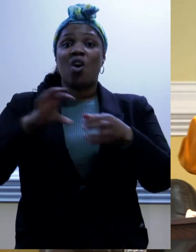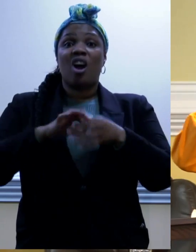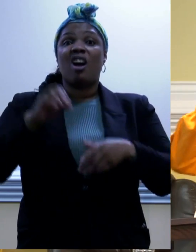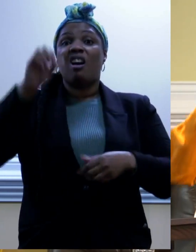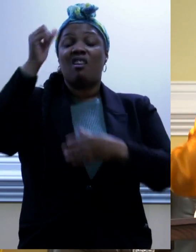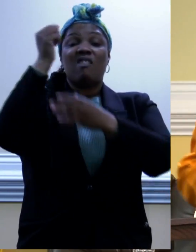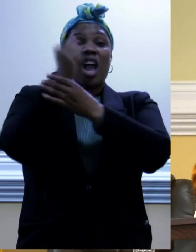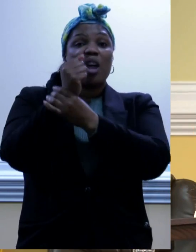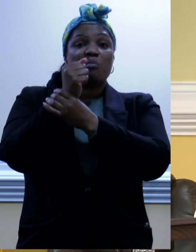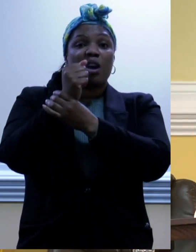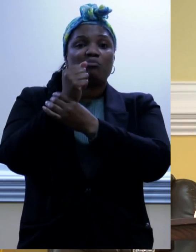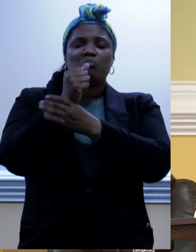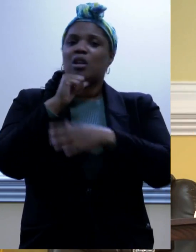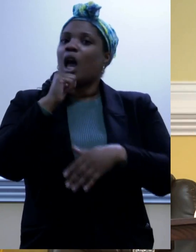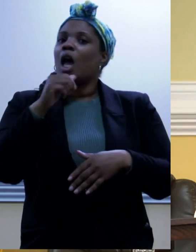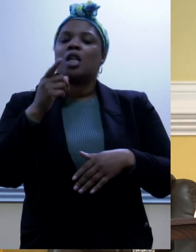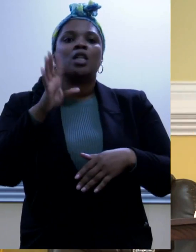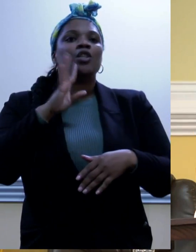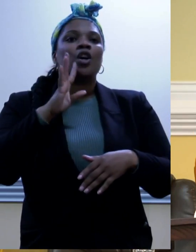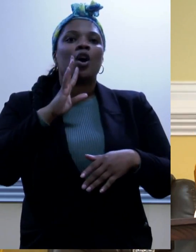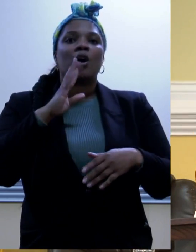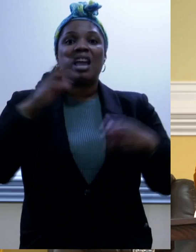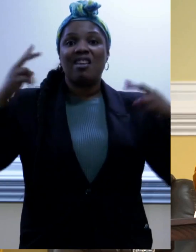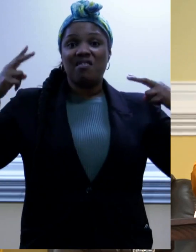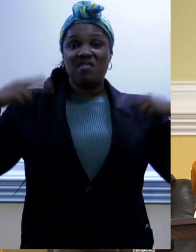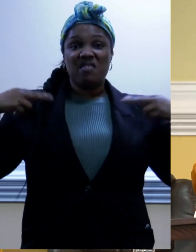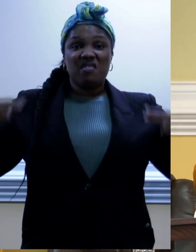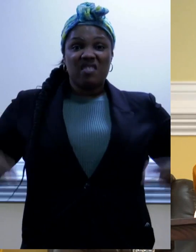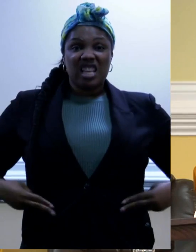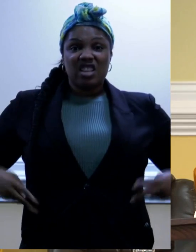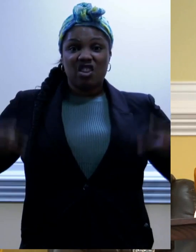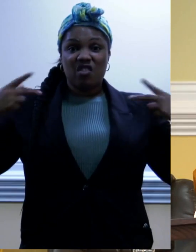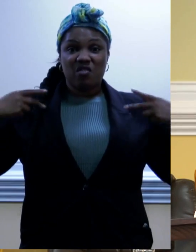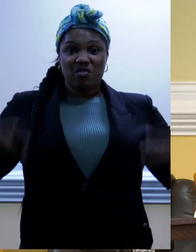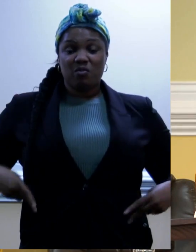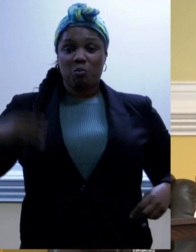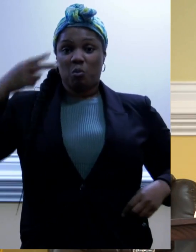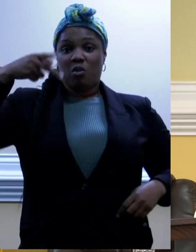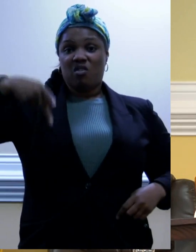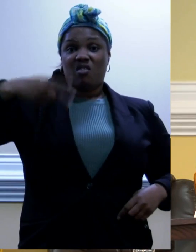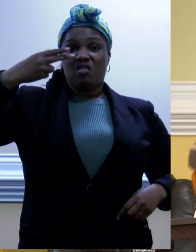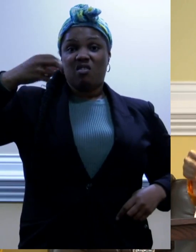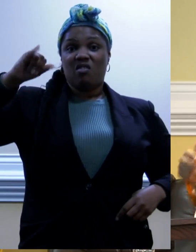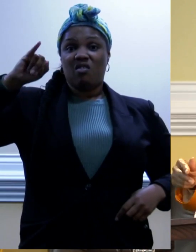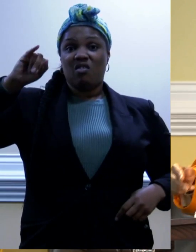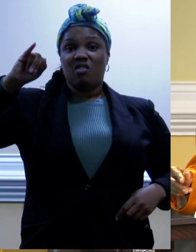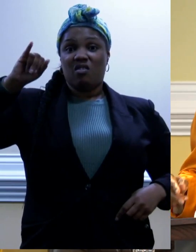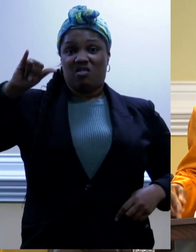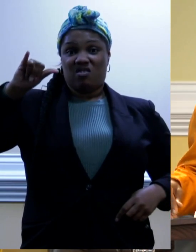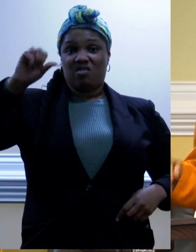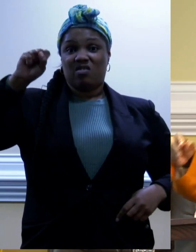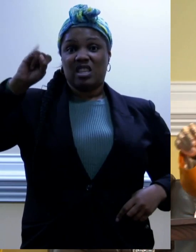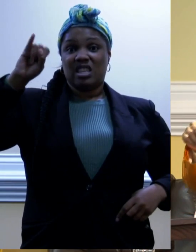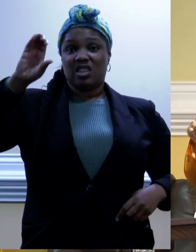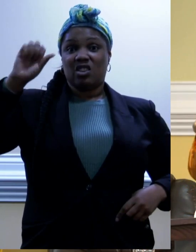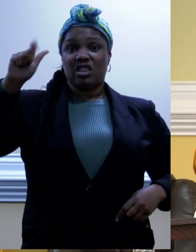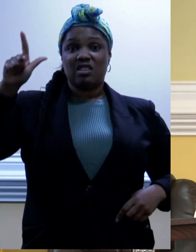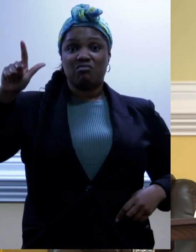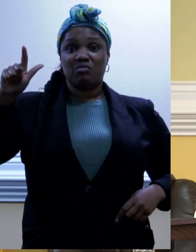We're not talking physical seed. And I want you to understand, in case somebody out there thinking, neither did he